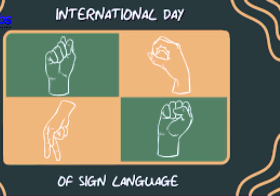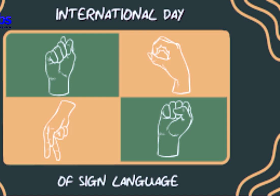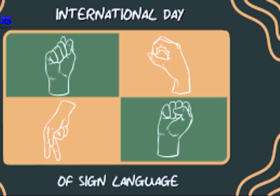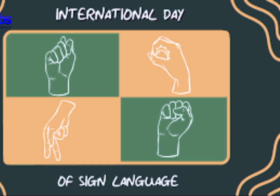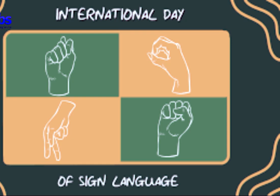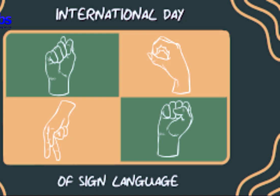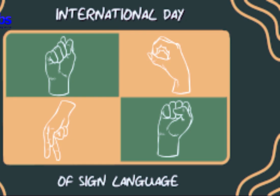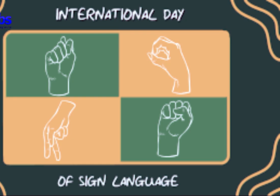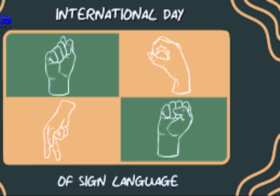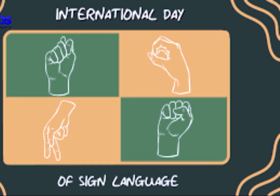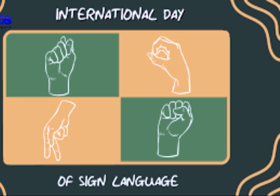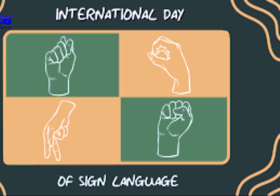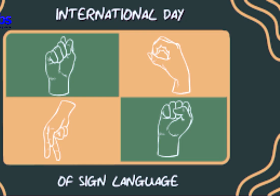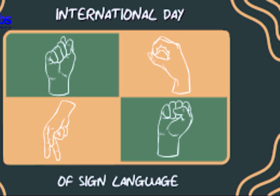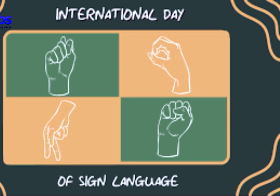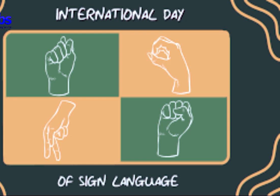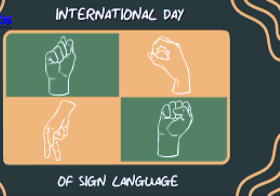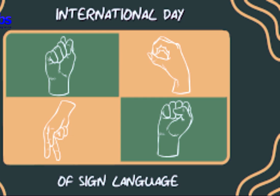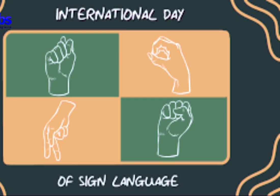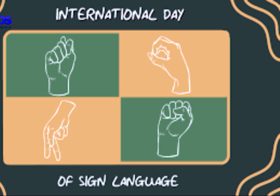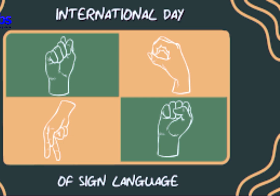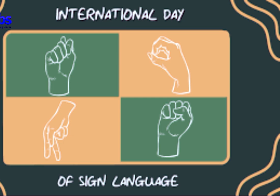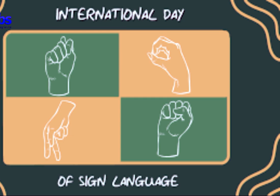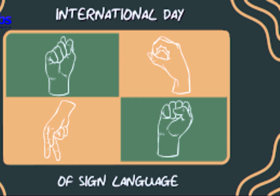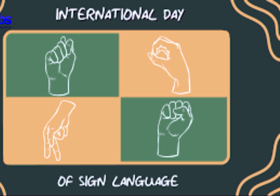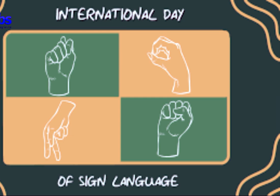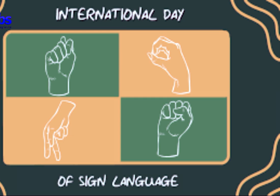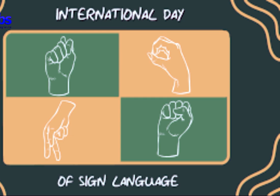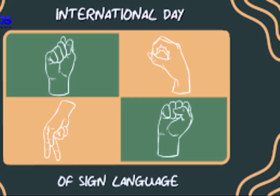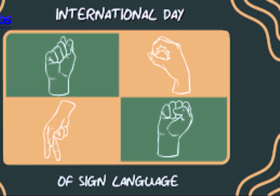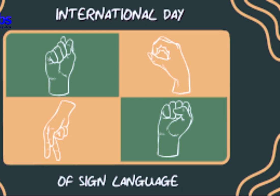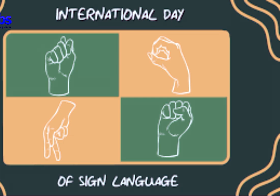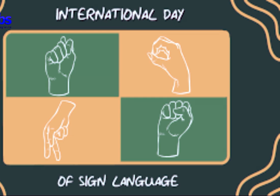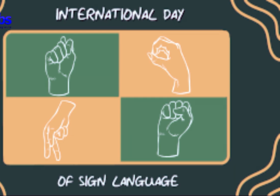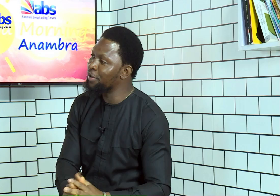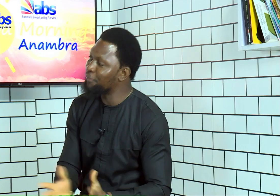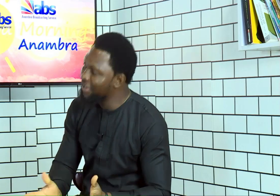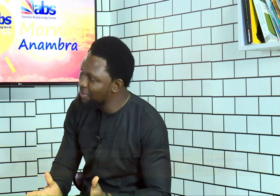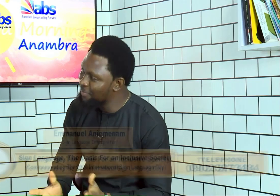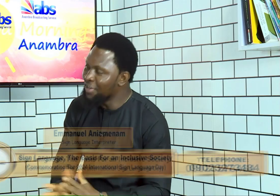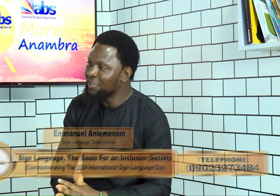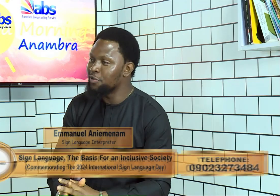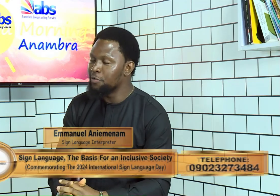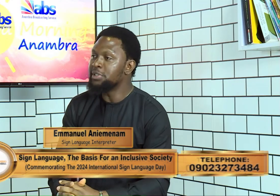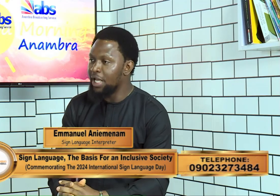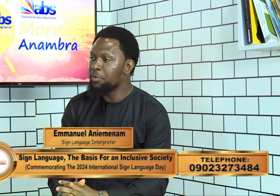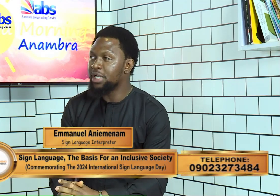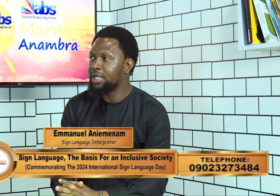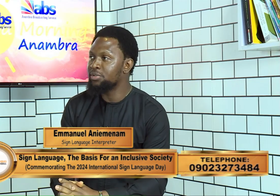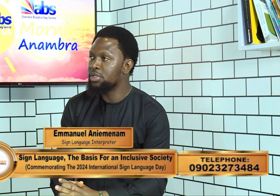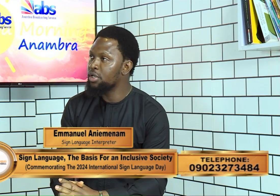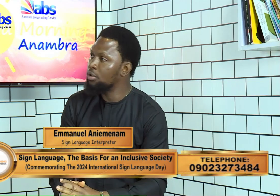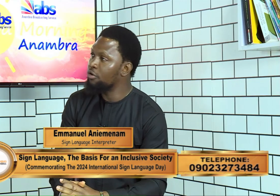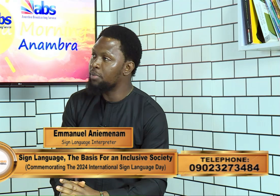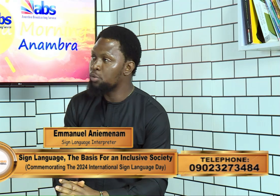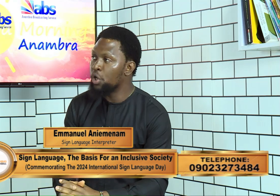with sign language as well, it can, like they literally said that the gift of a man make it a way for him. So sign language can as